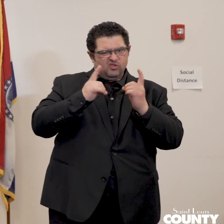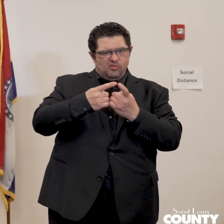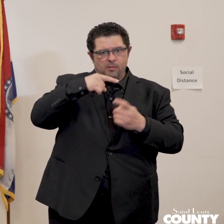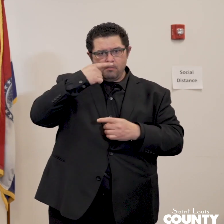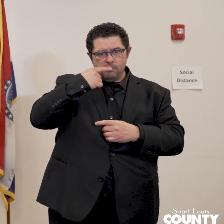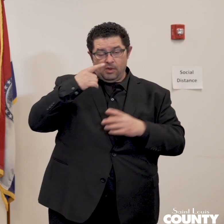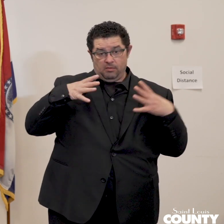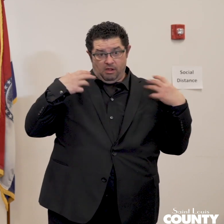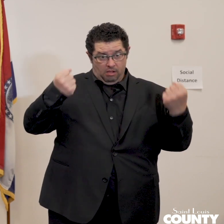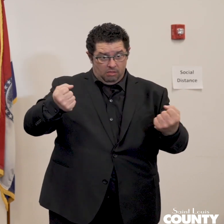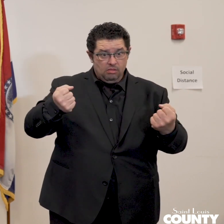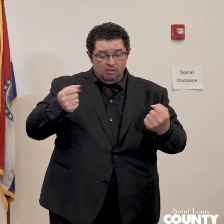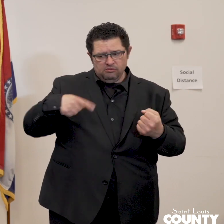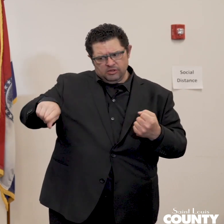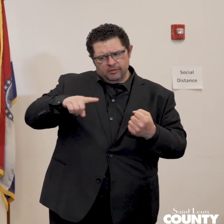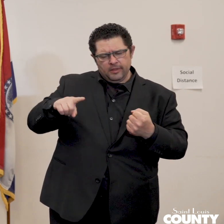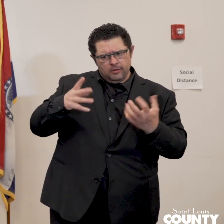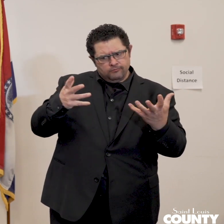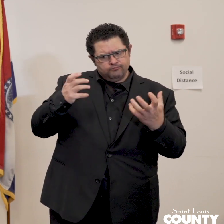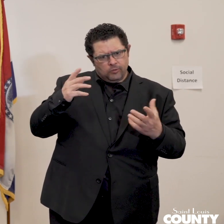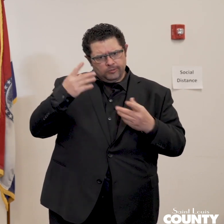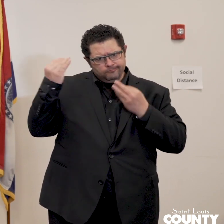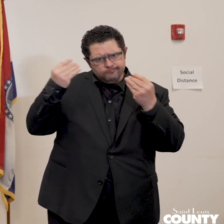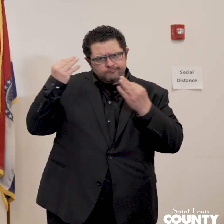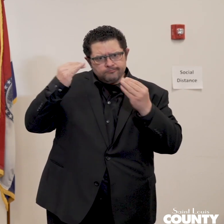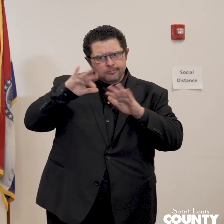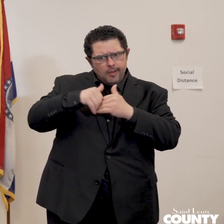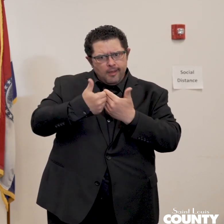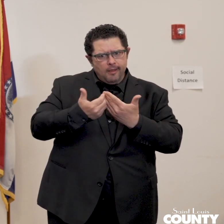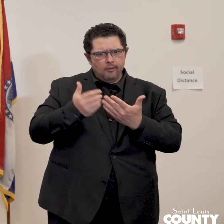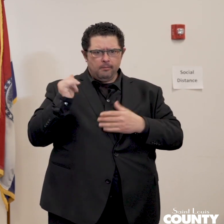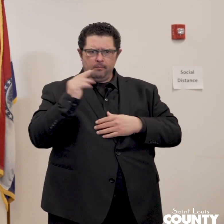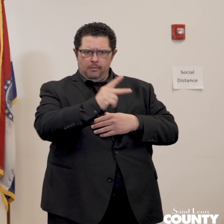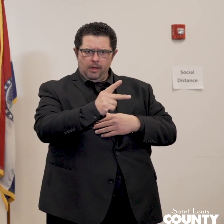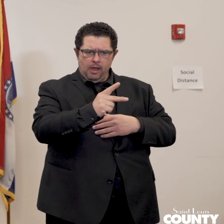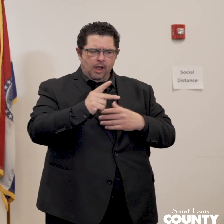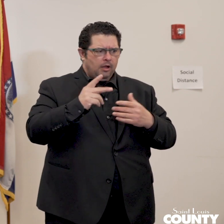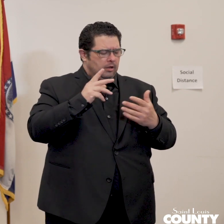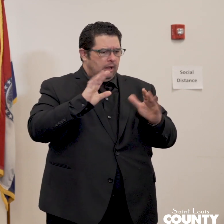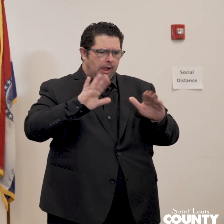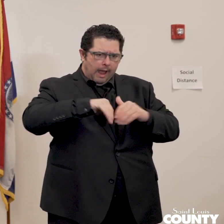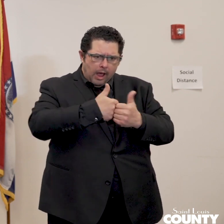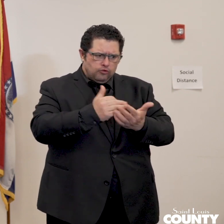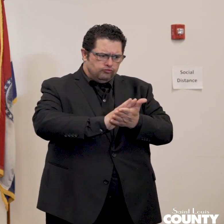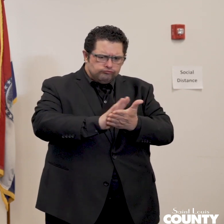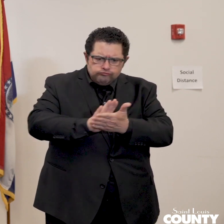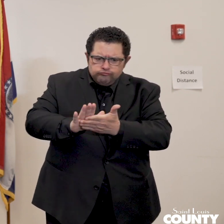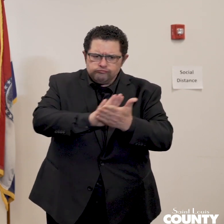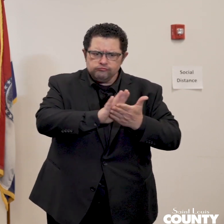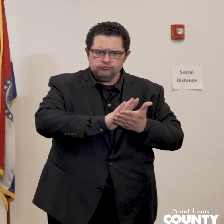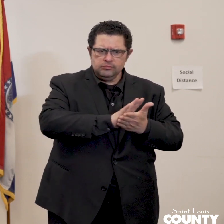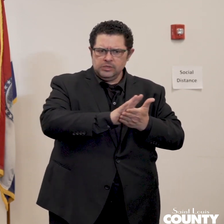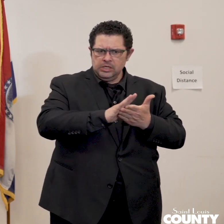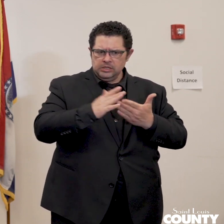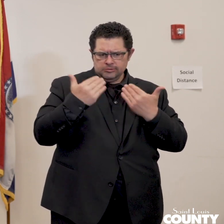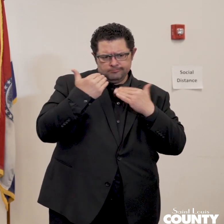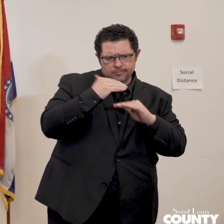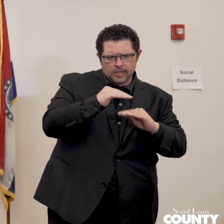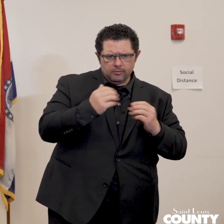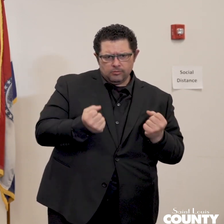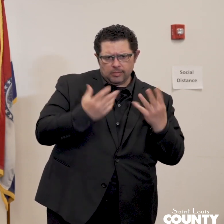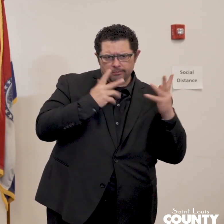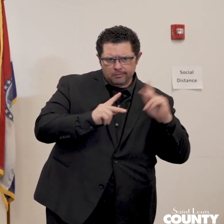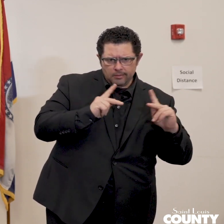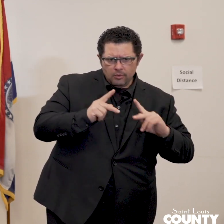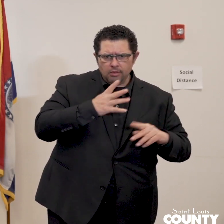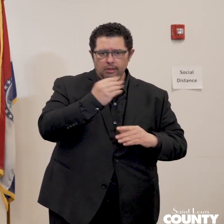to help our businesses open in a safe way with cleaning protocols, crowd size guidelines, and social